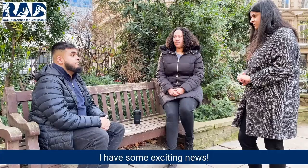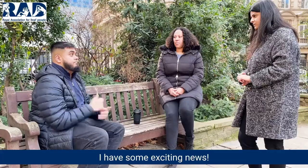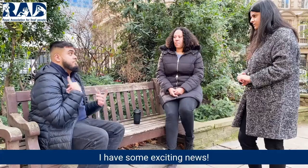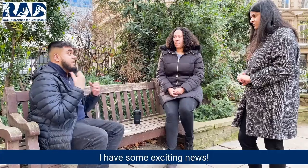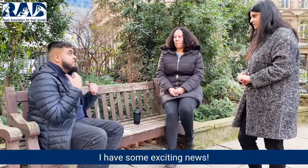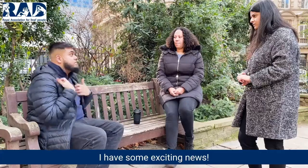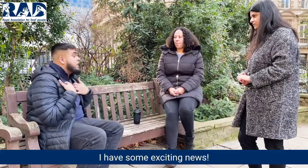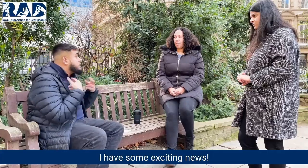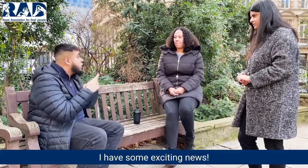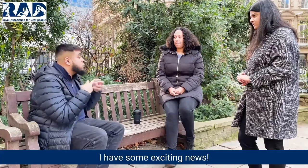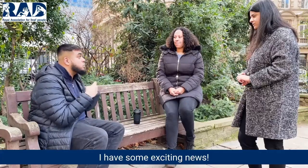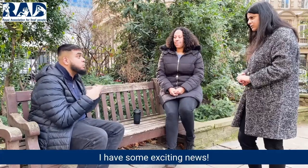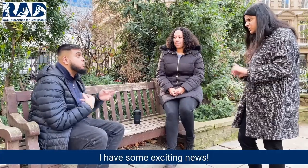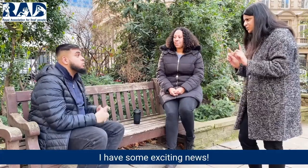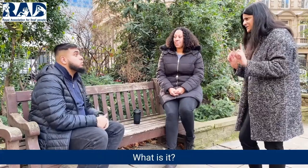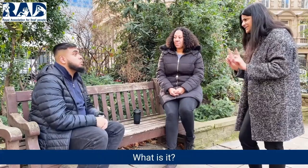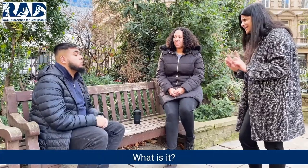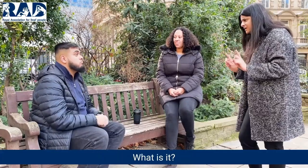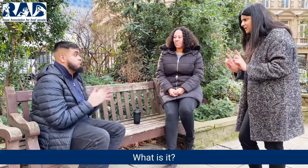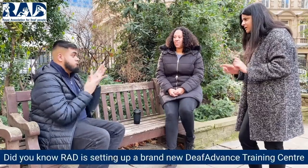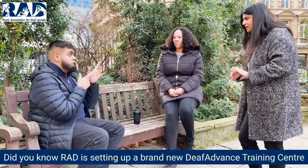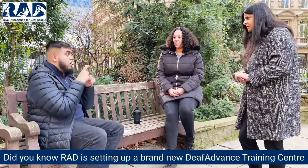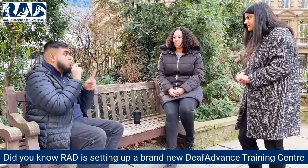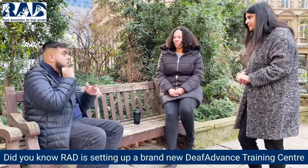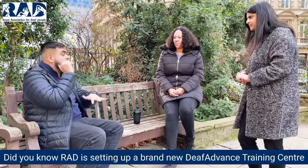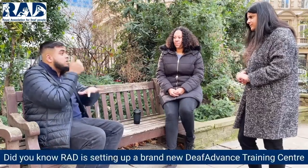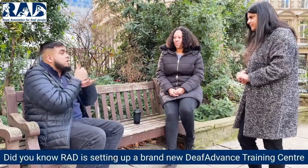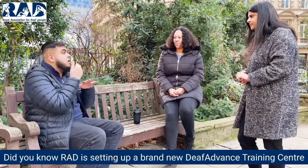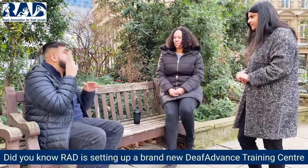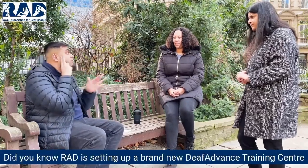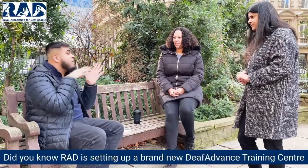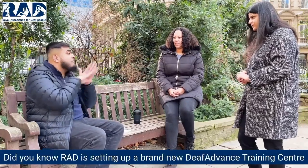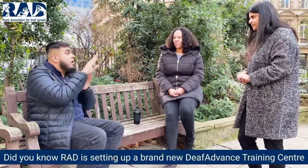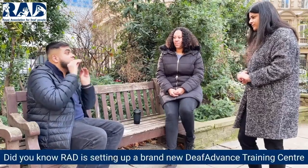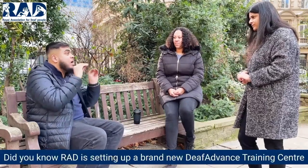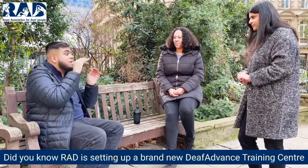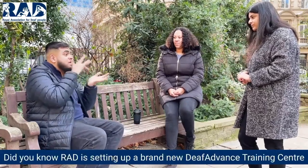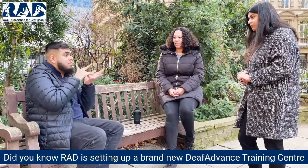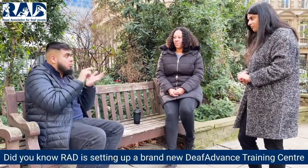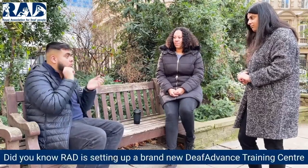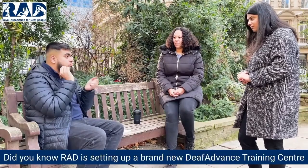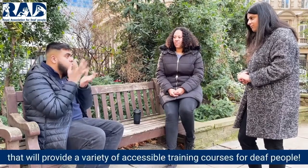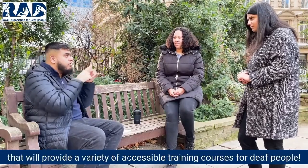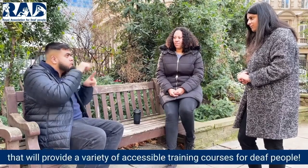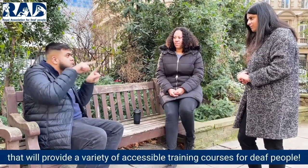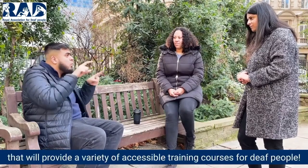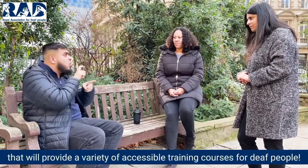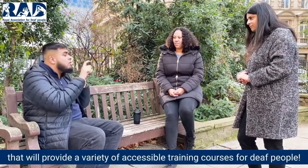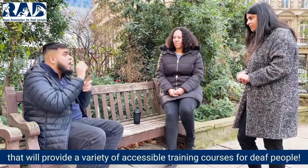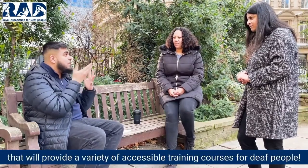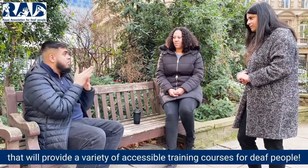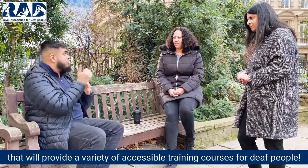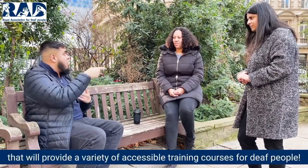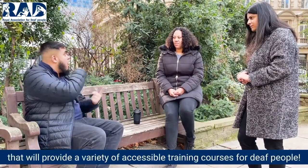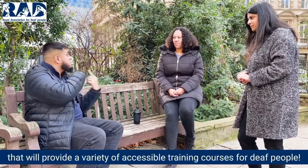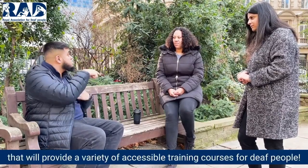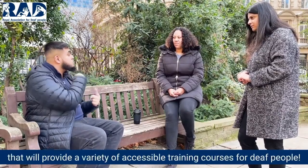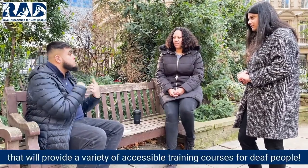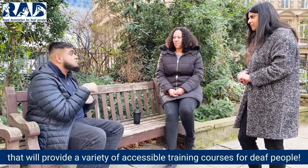I have some exciting news. What is it? know that RAD is setting up a brand new Deaf Advanced Training Centre that will provide a variety of accessible training courses